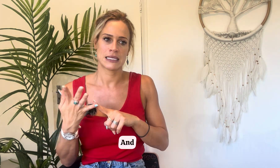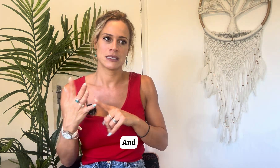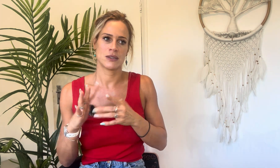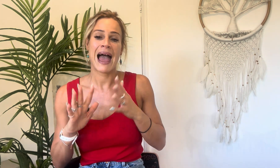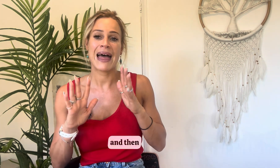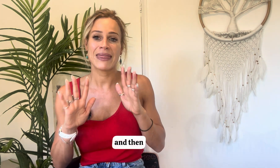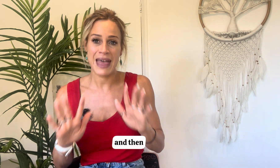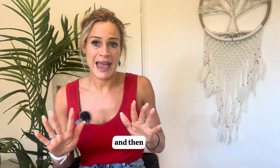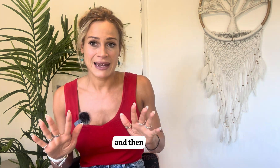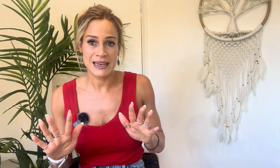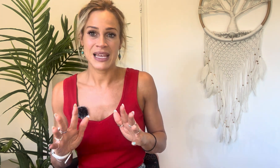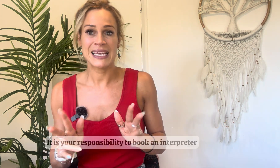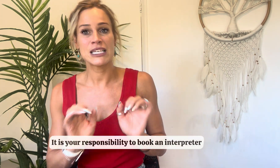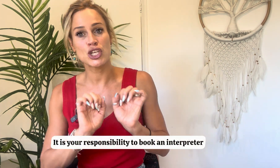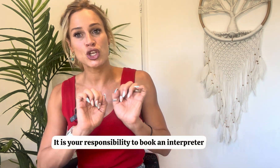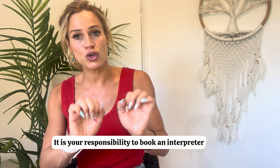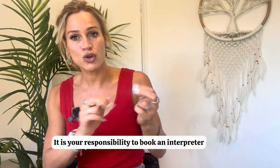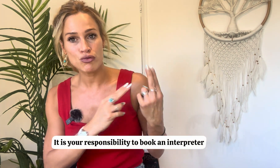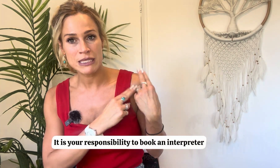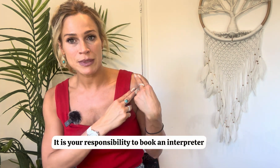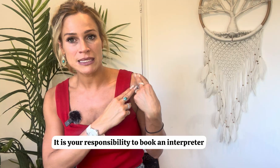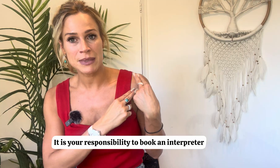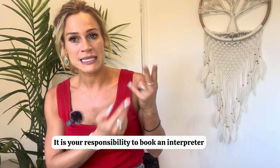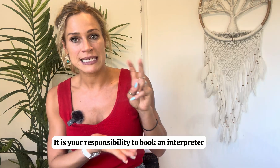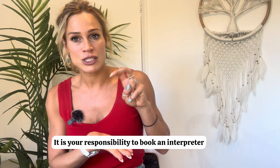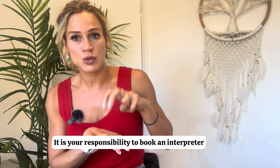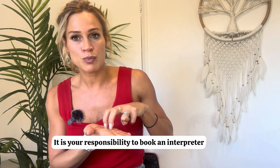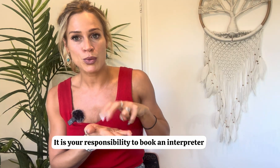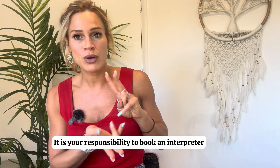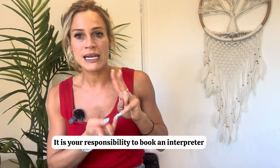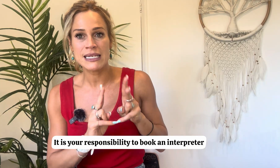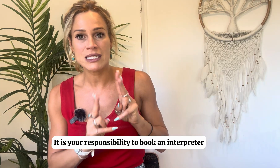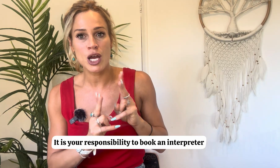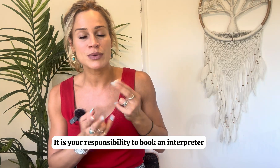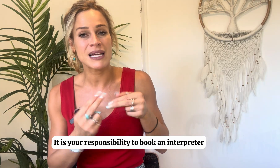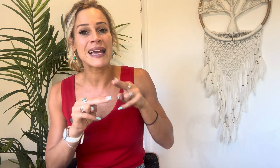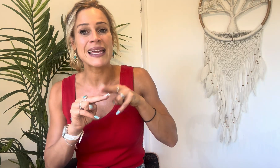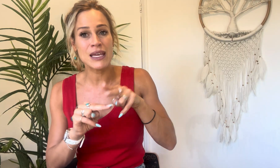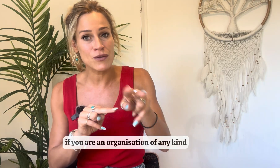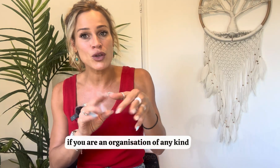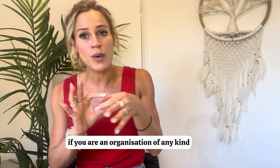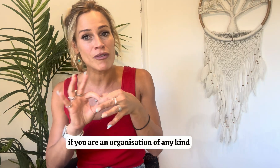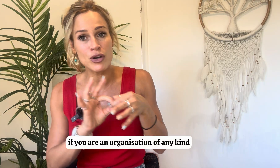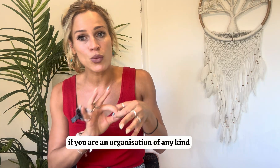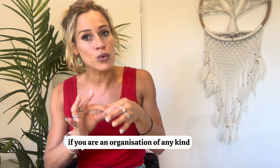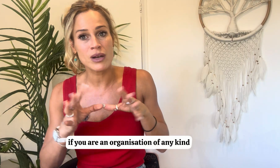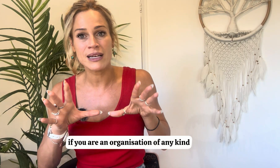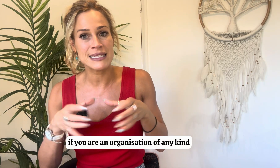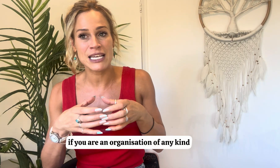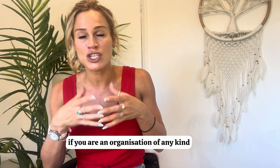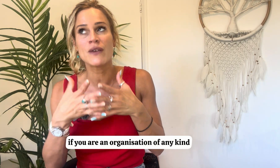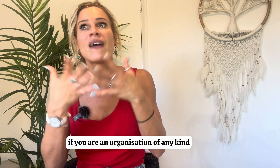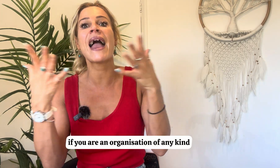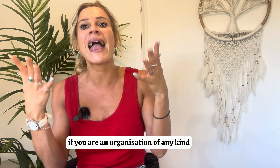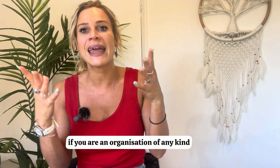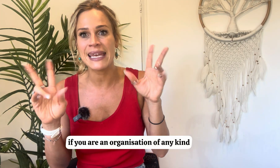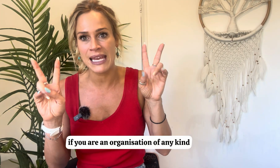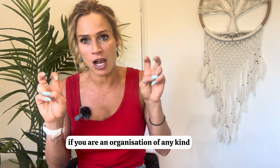and then it is your responsibility to book an interpreter if you are an organisation of any